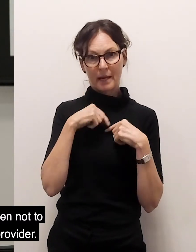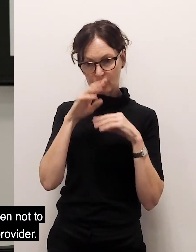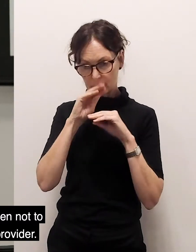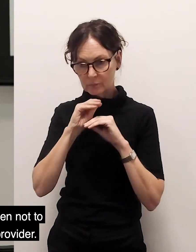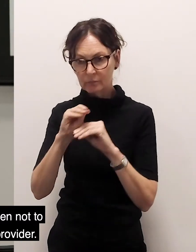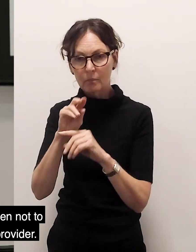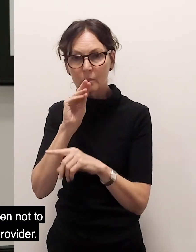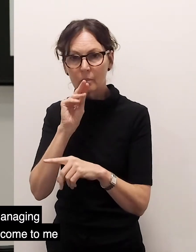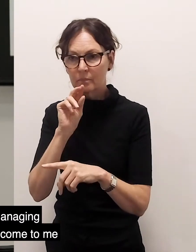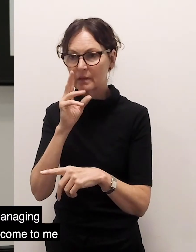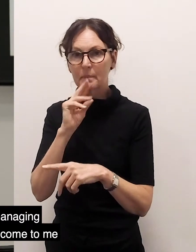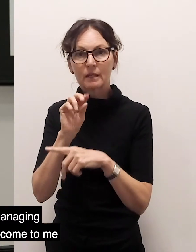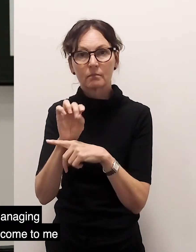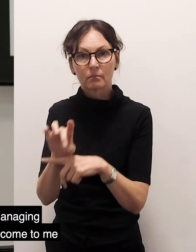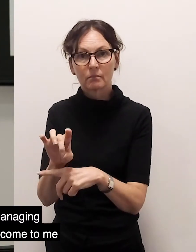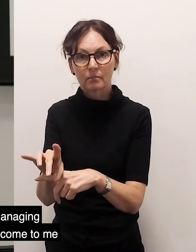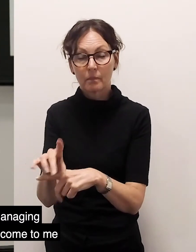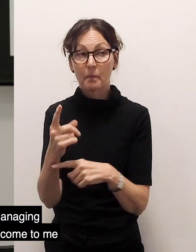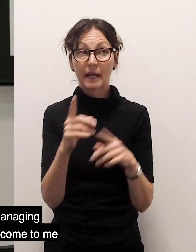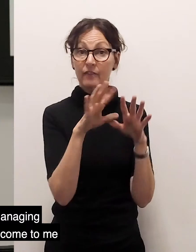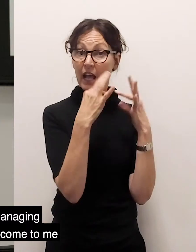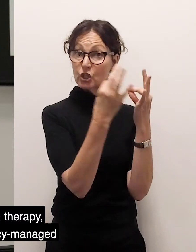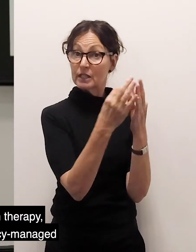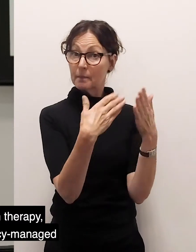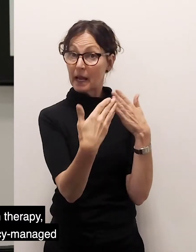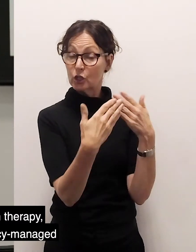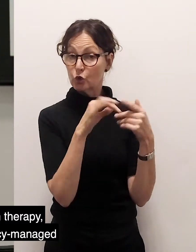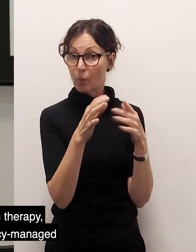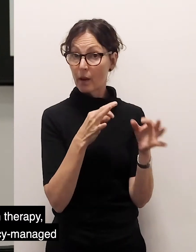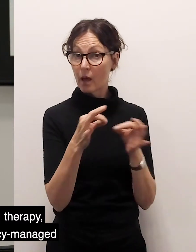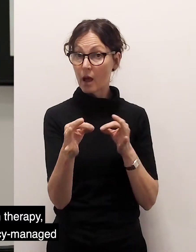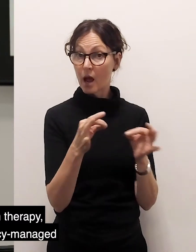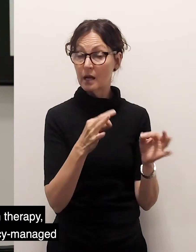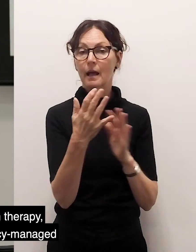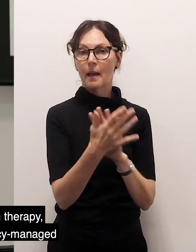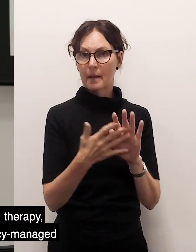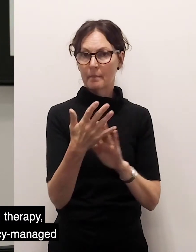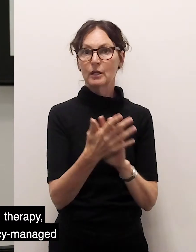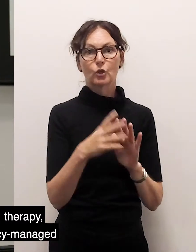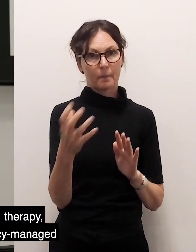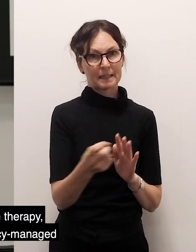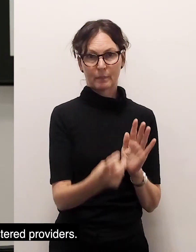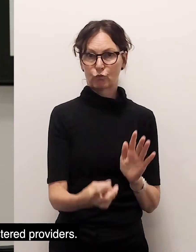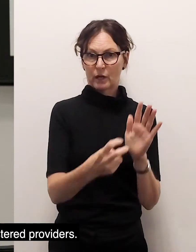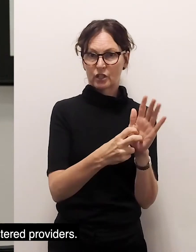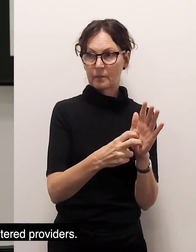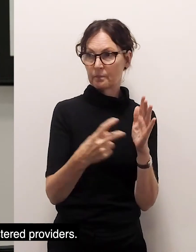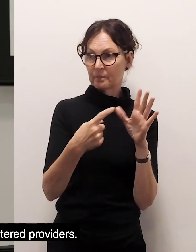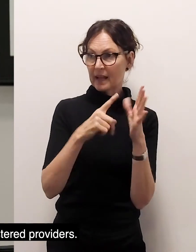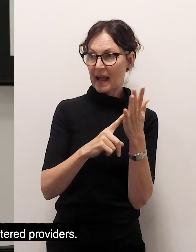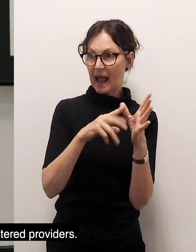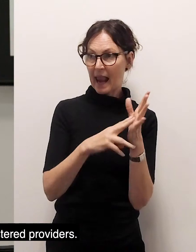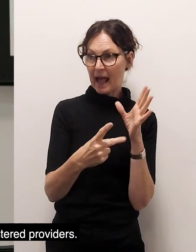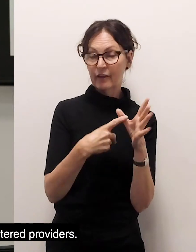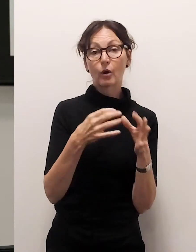as a provider. If you're self-managing your plan, you can come to me for your speech therapy. But if you're agency managed, you can only